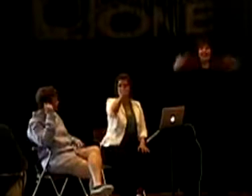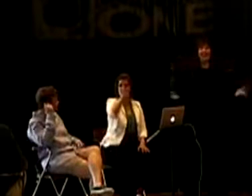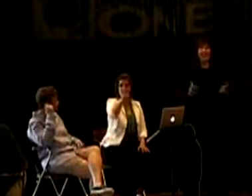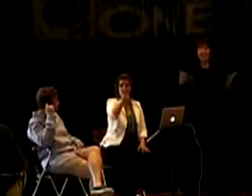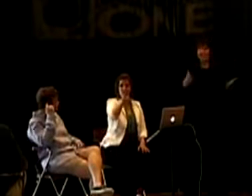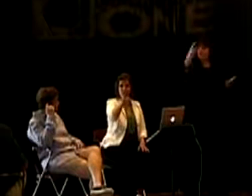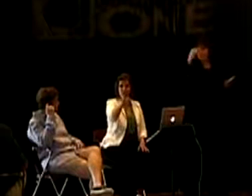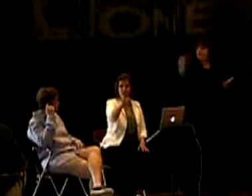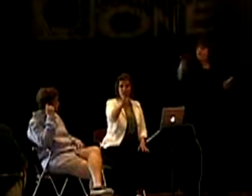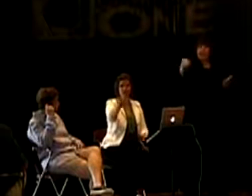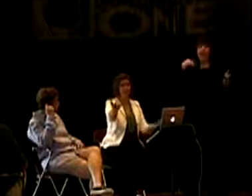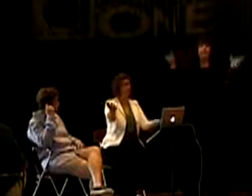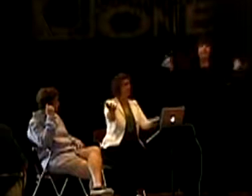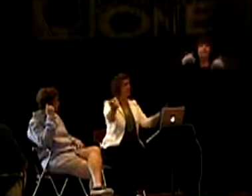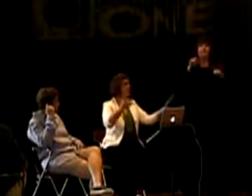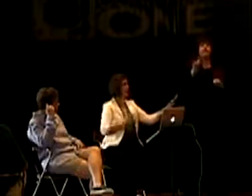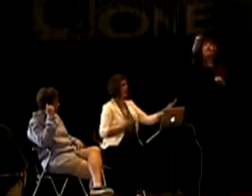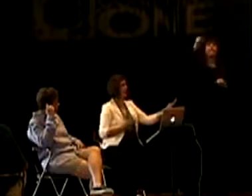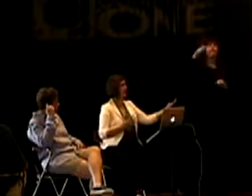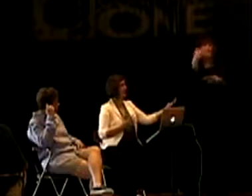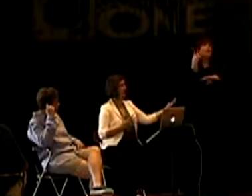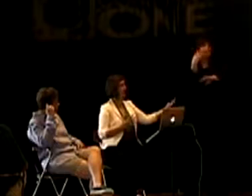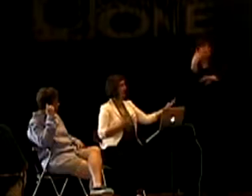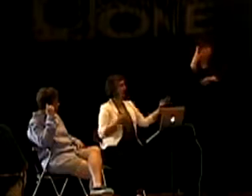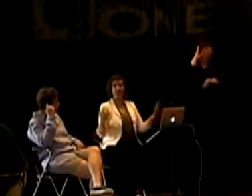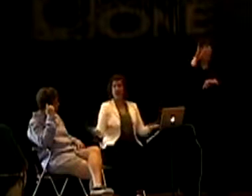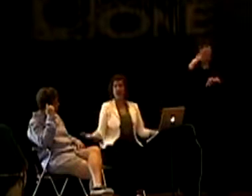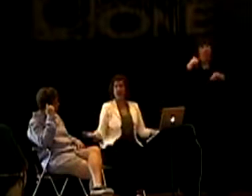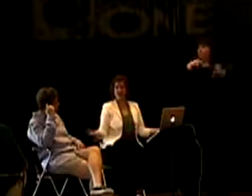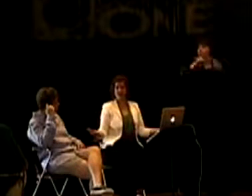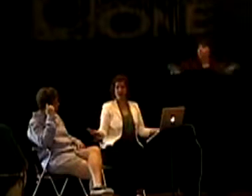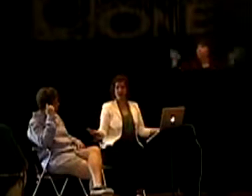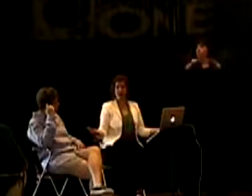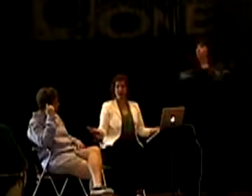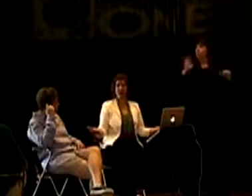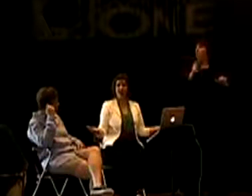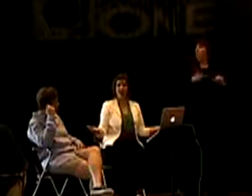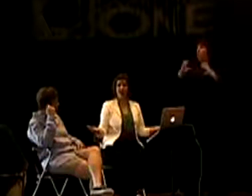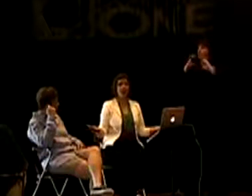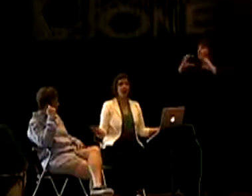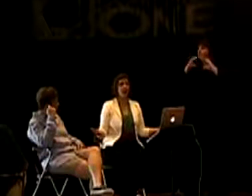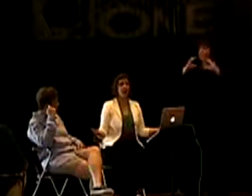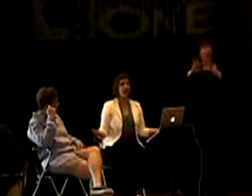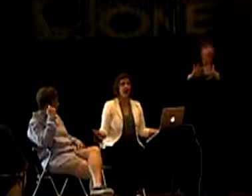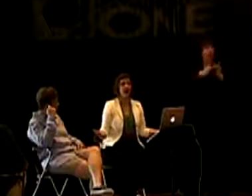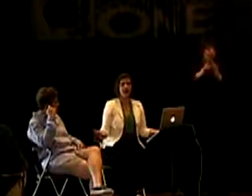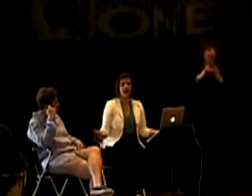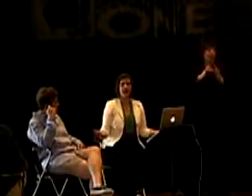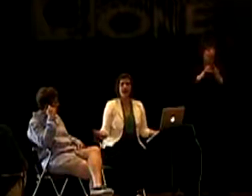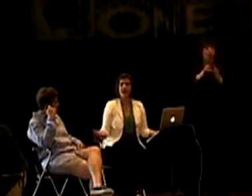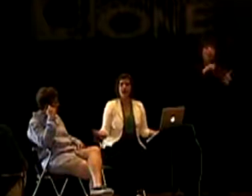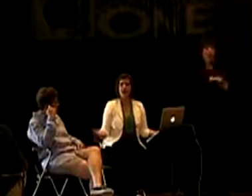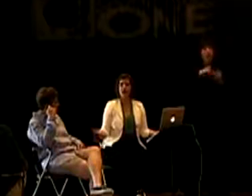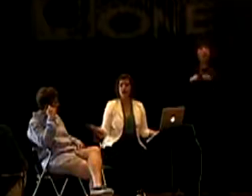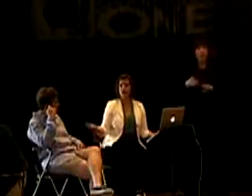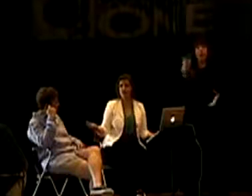at the back of this room, and it's going to be broadcasting our conversation online. And we may also end